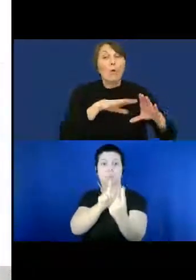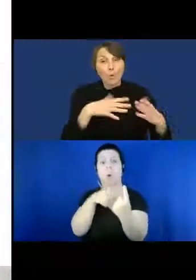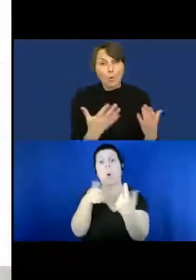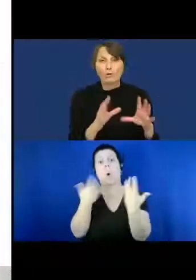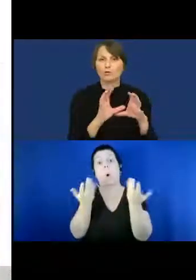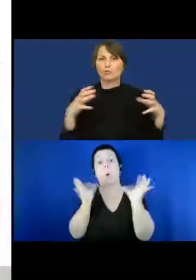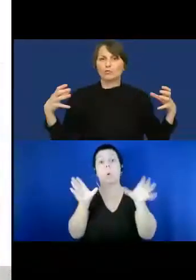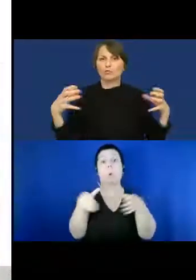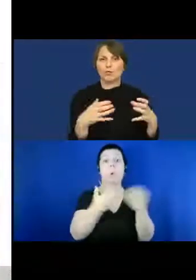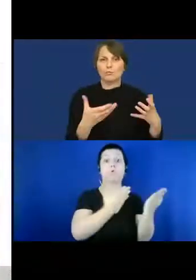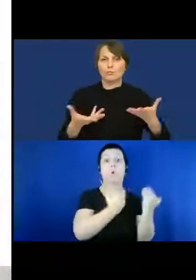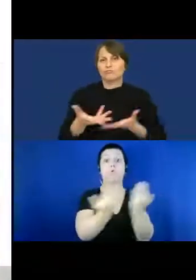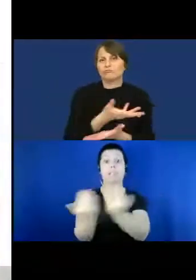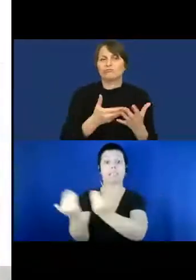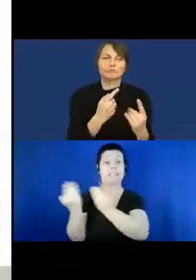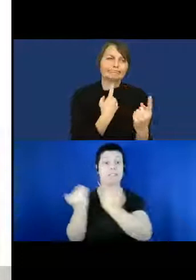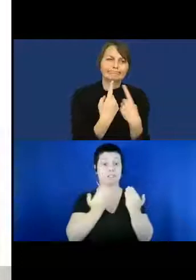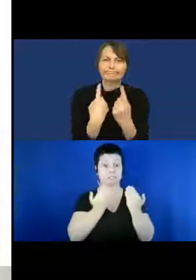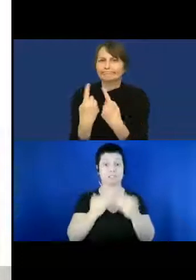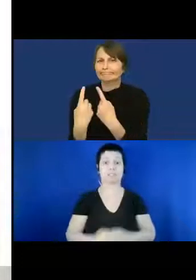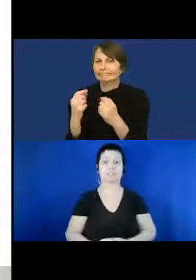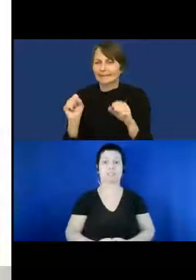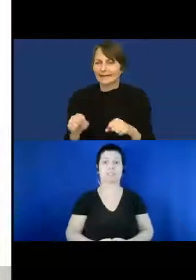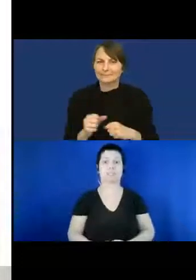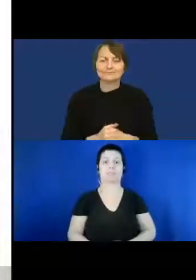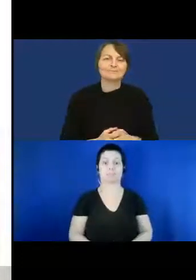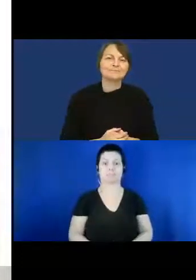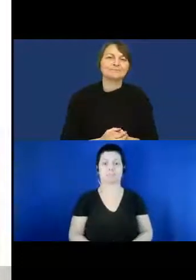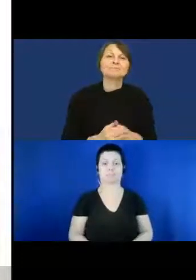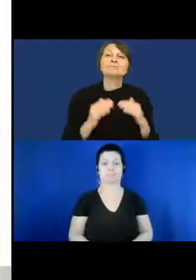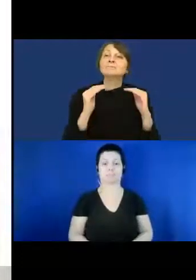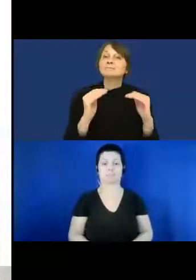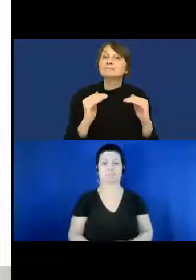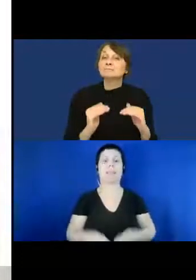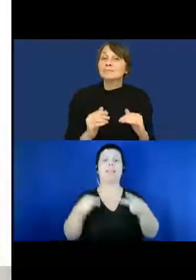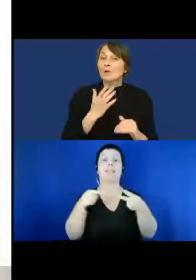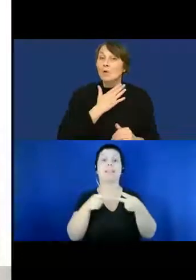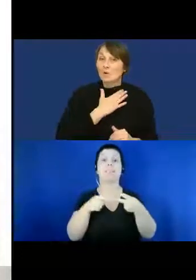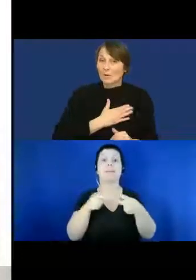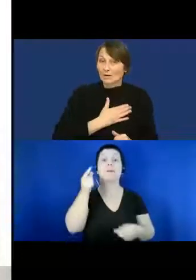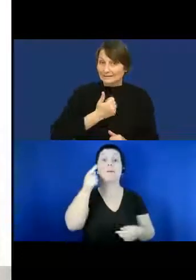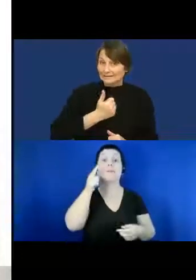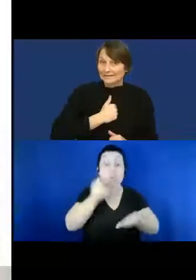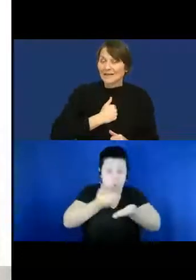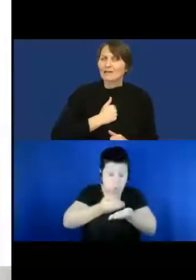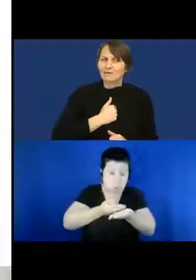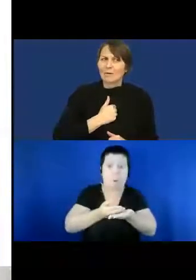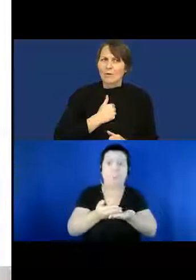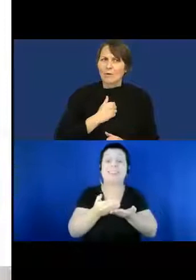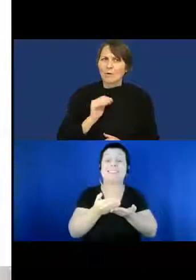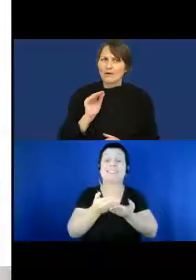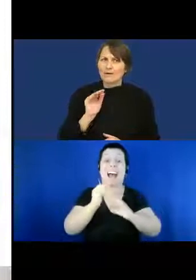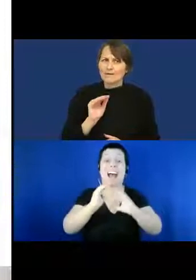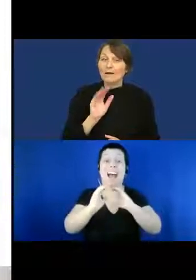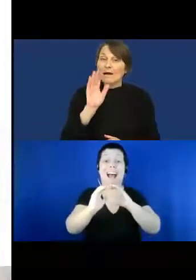Also, another requirement would be the ability to initiate social interactions without the direct